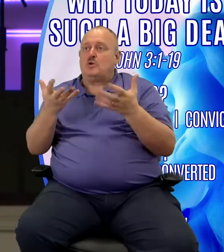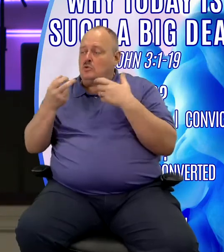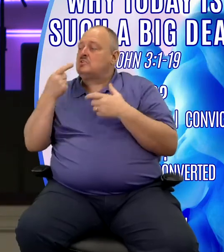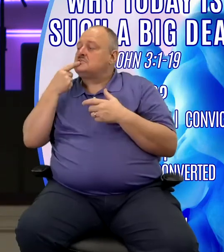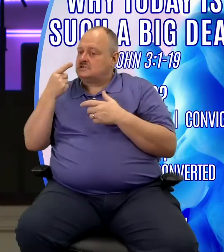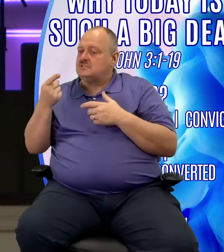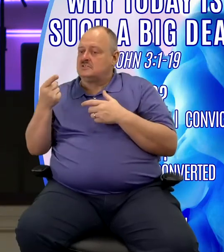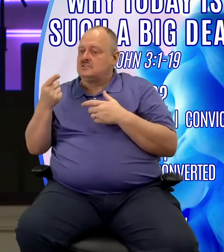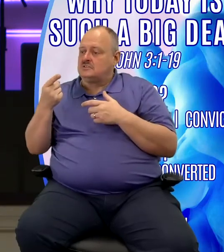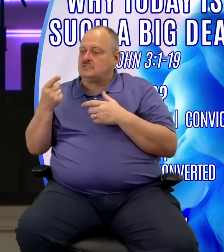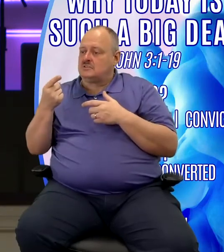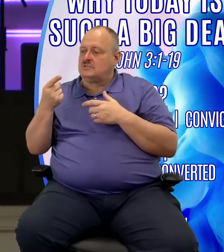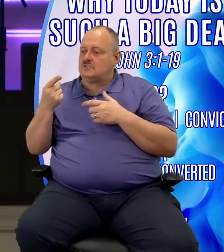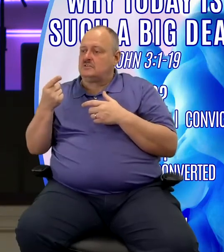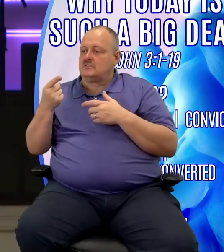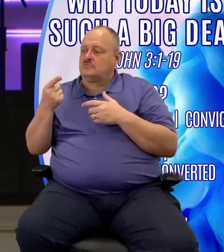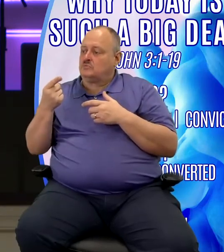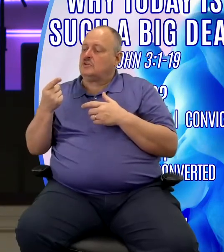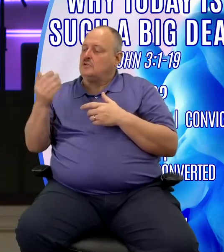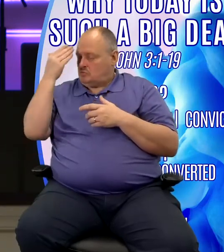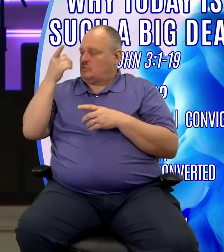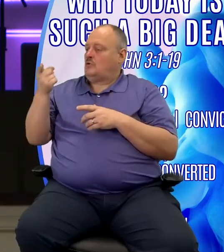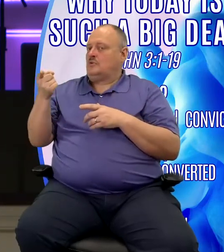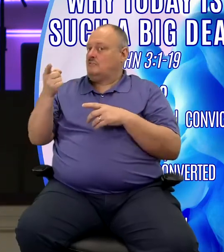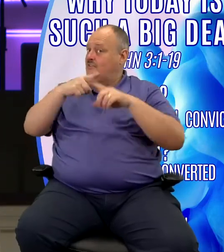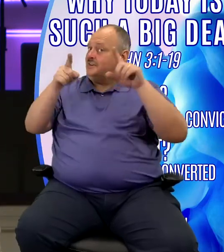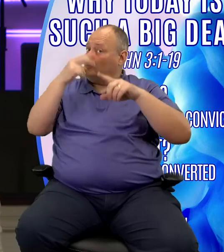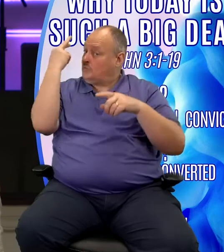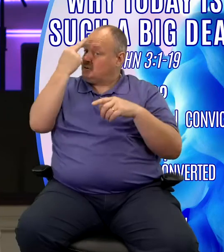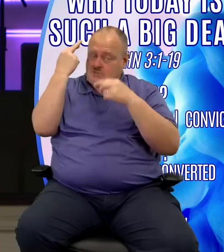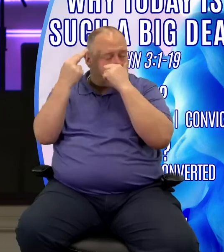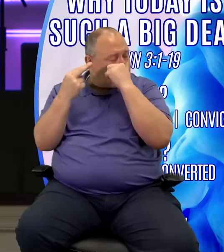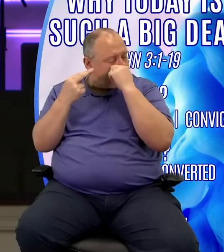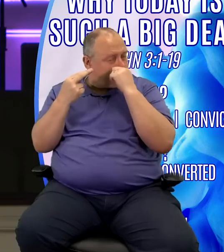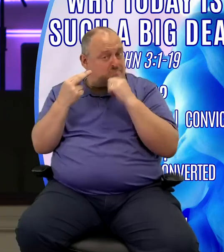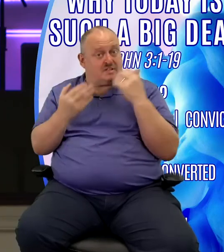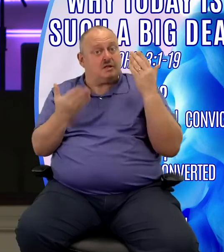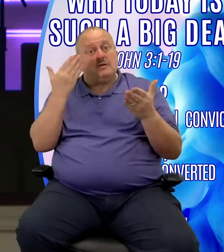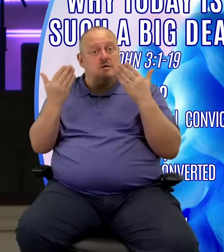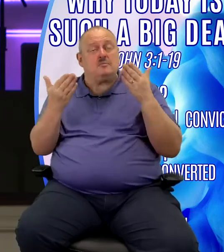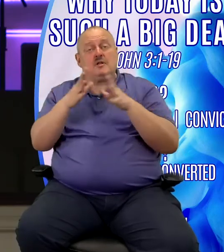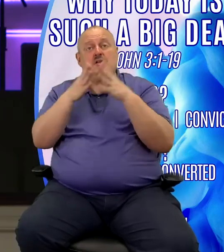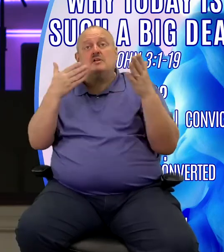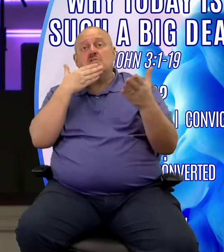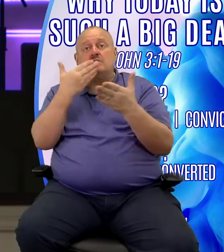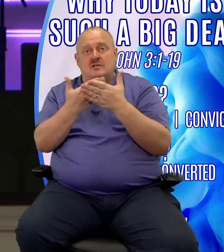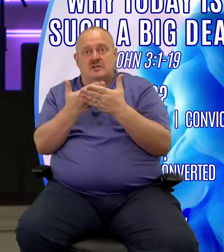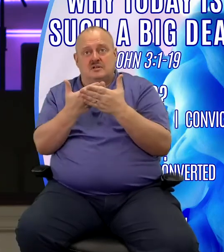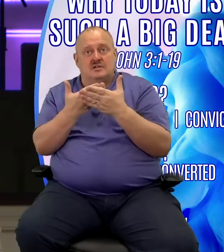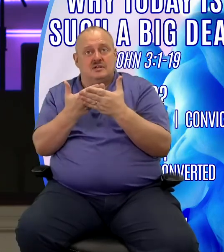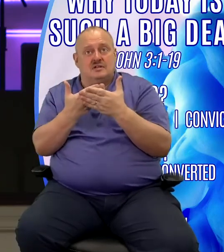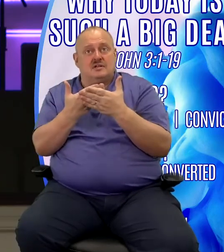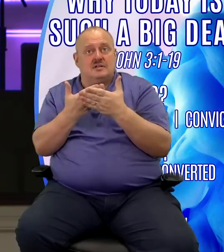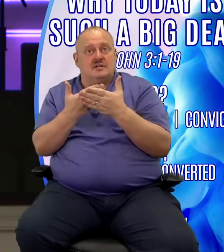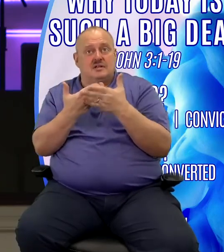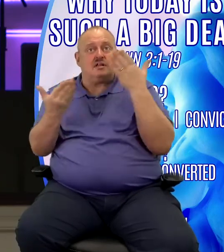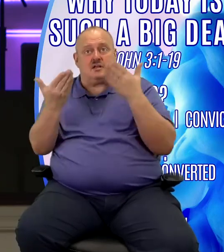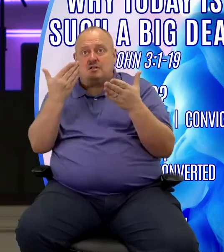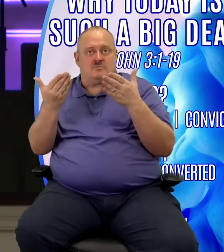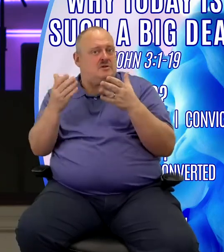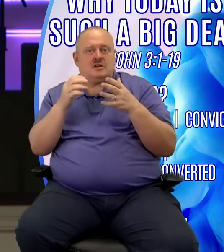that he was a reference on your resume for a whole lot of different reasons. He probably did a whole lot of good, and hear me clearly, he probably didn't